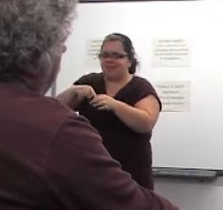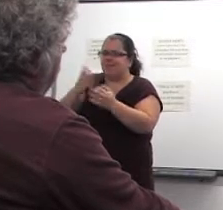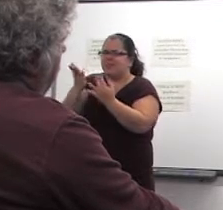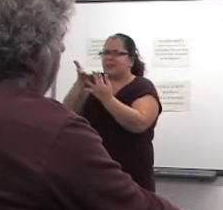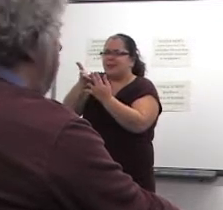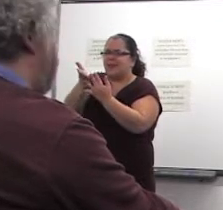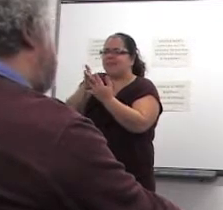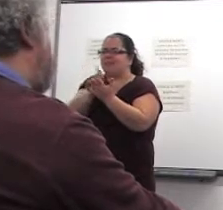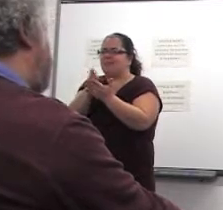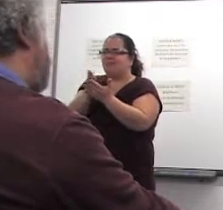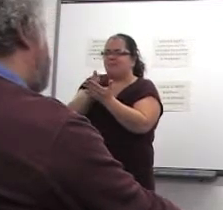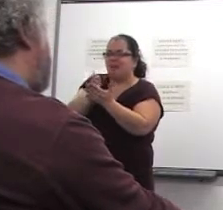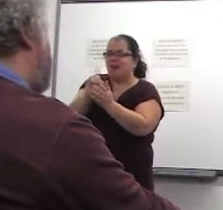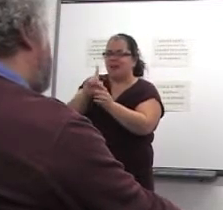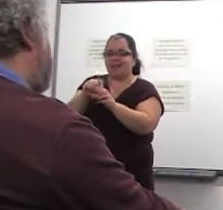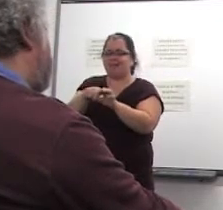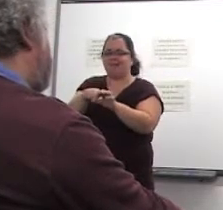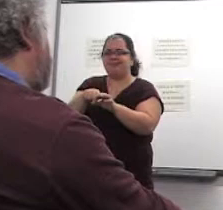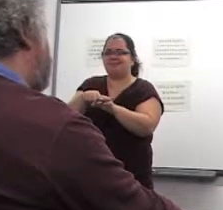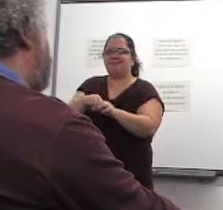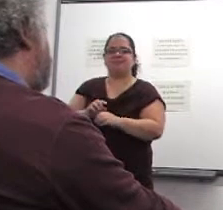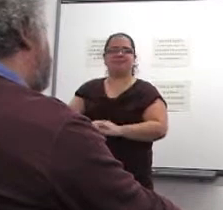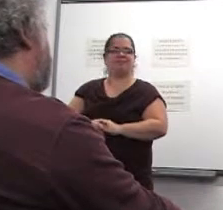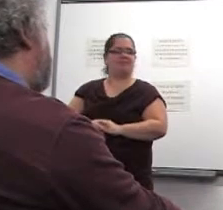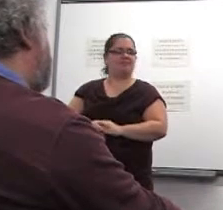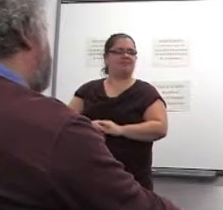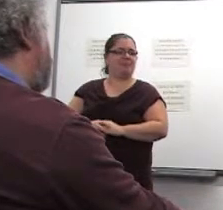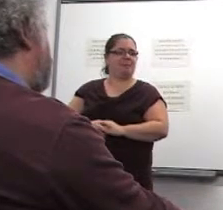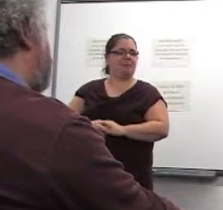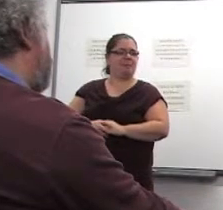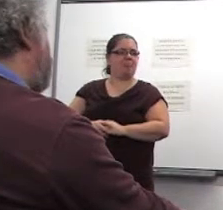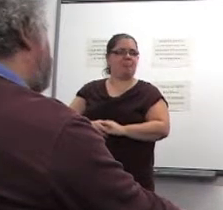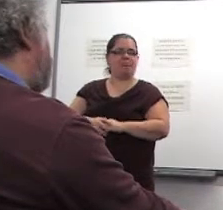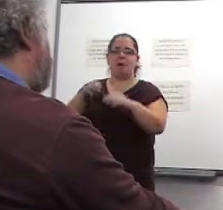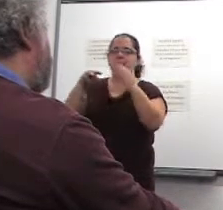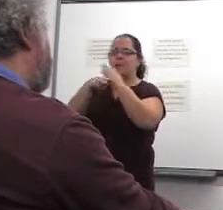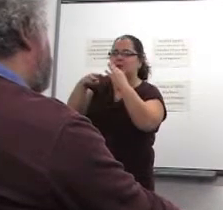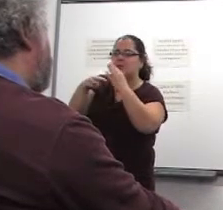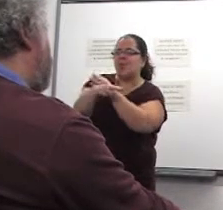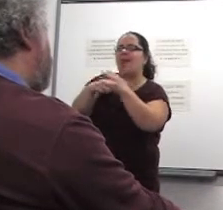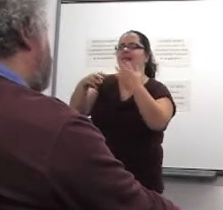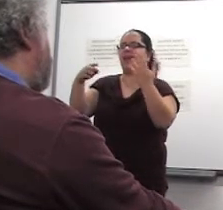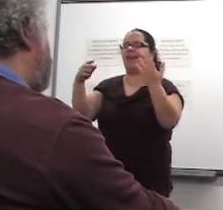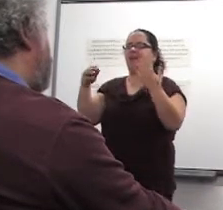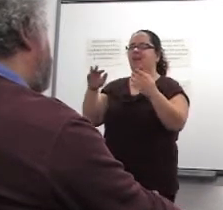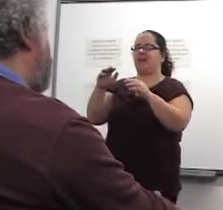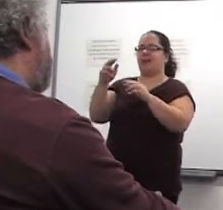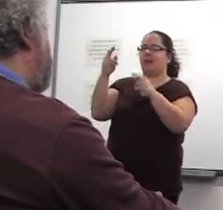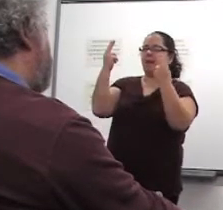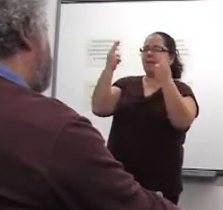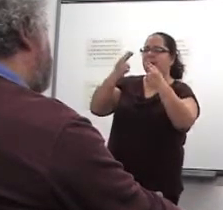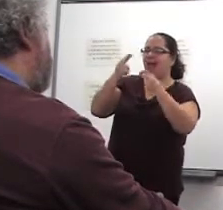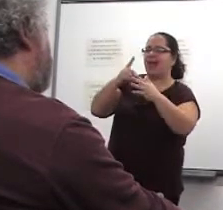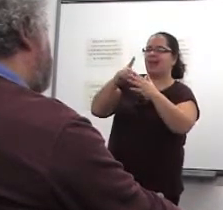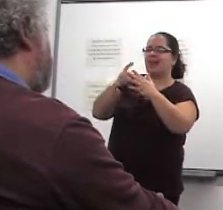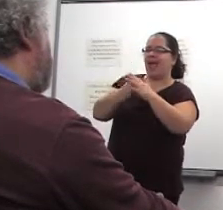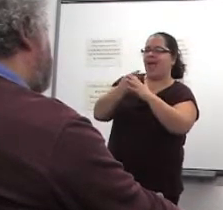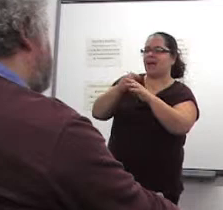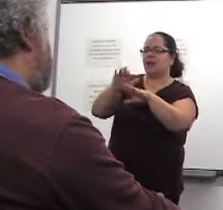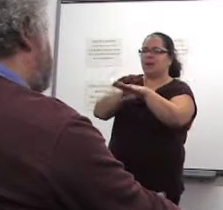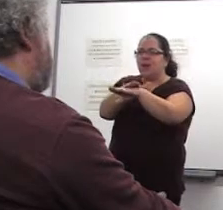in between and never seen anywhere else. Motorways were pale egg blue and